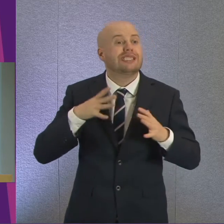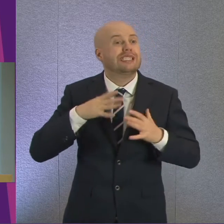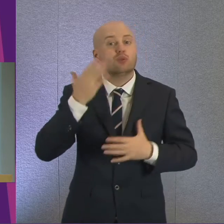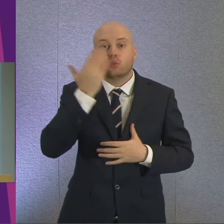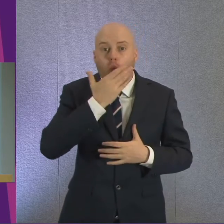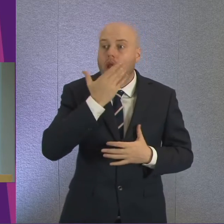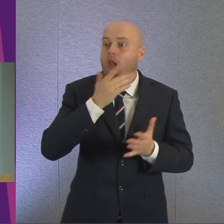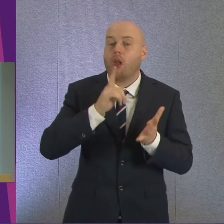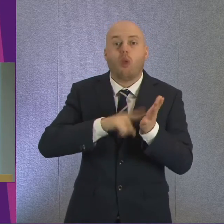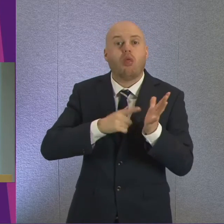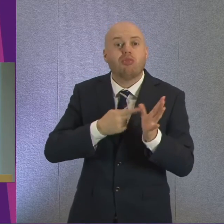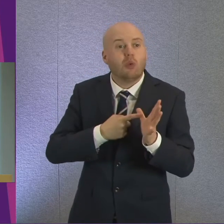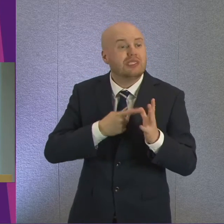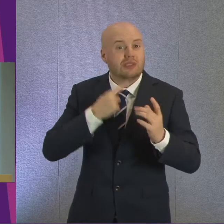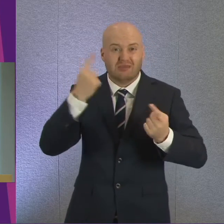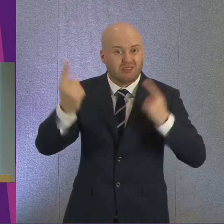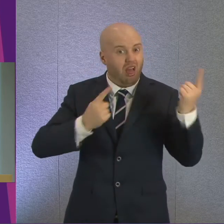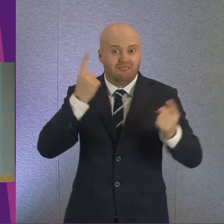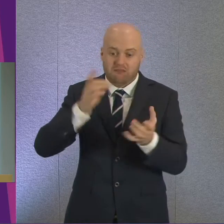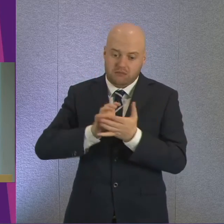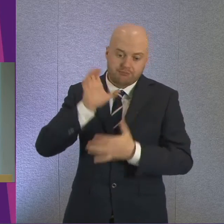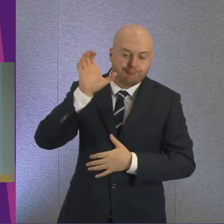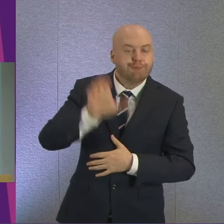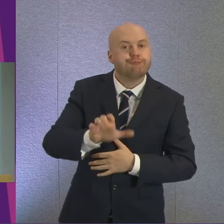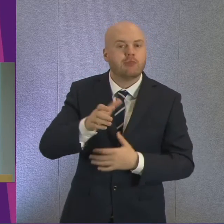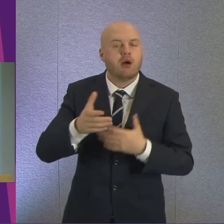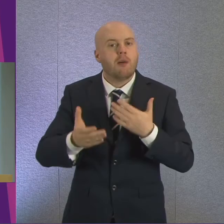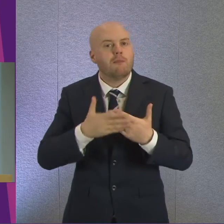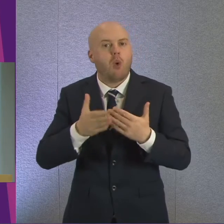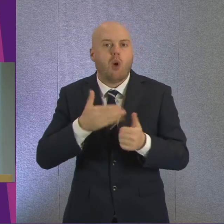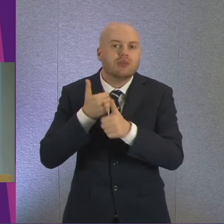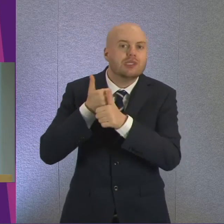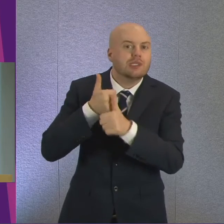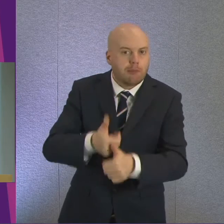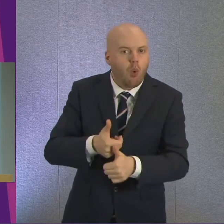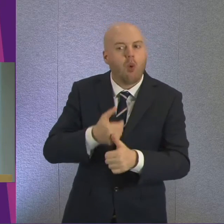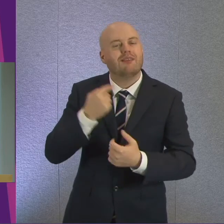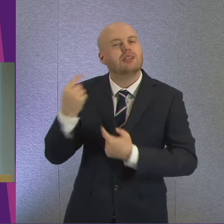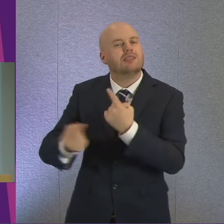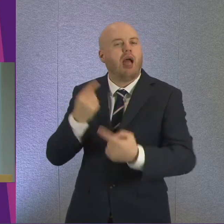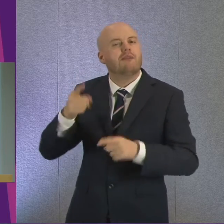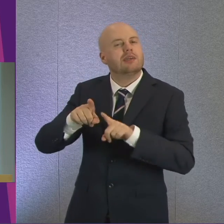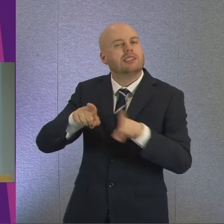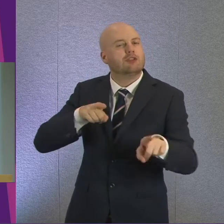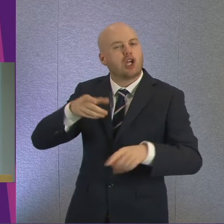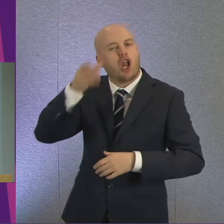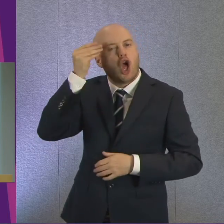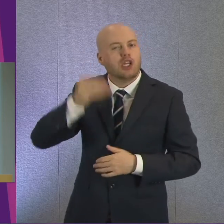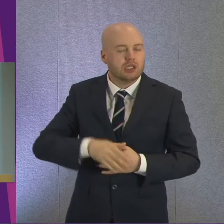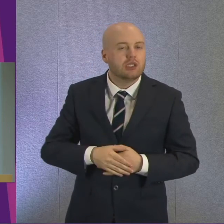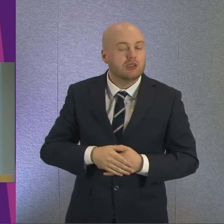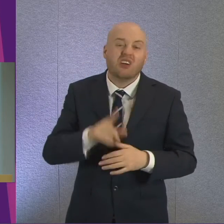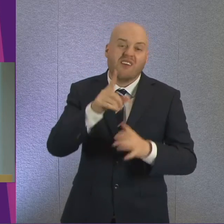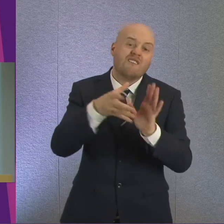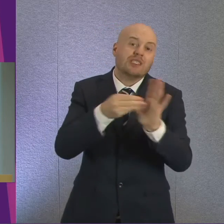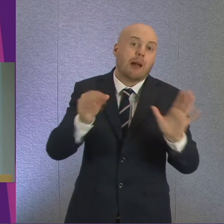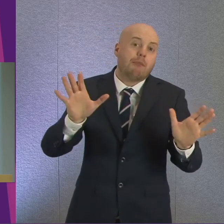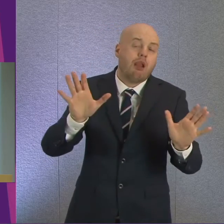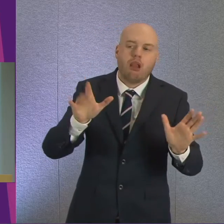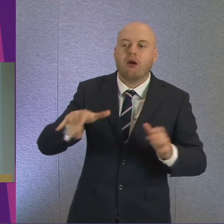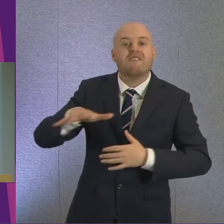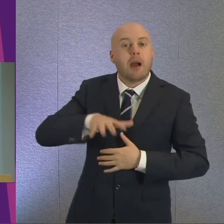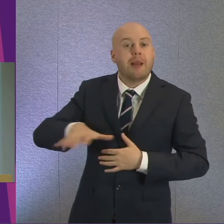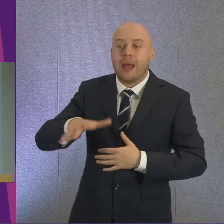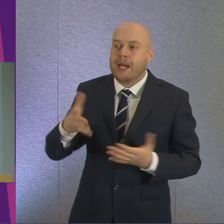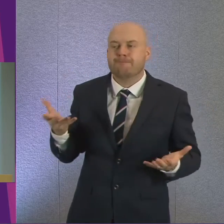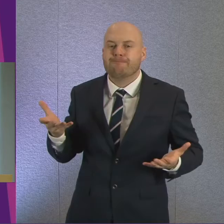the additional funding flexibility to support disadvantaged learners, for example, through providing laptops and tablets